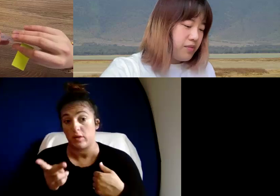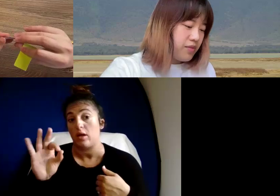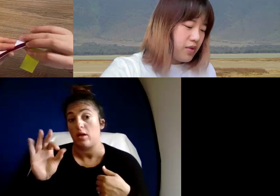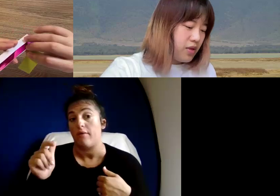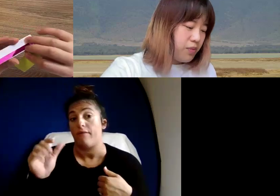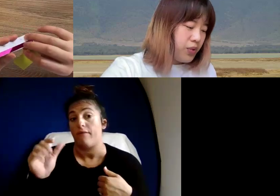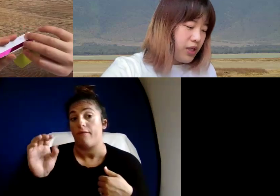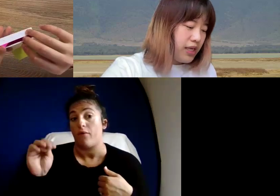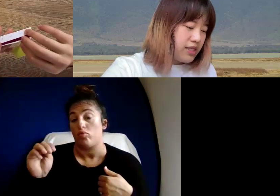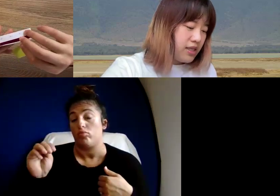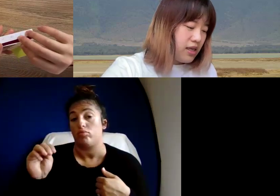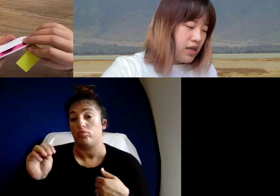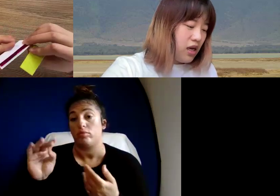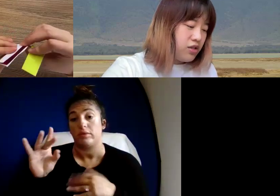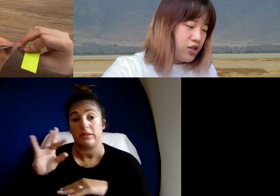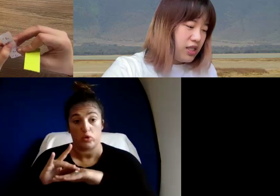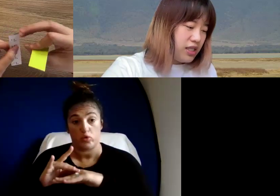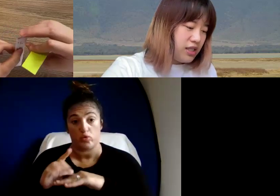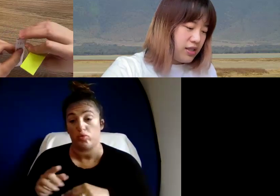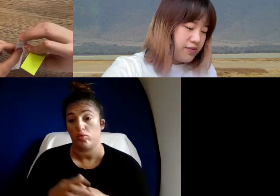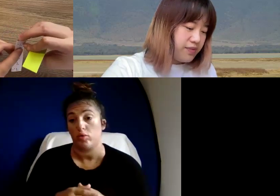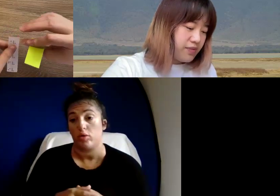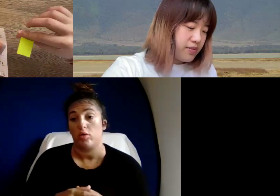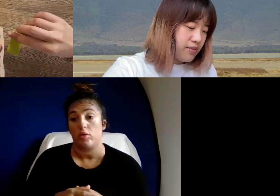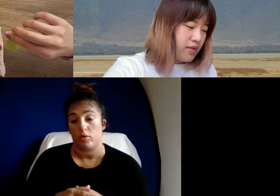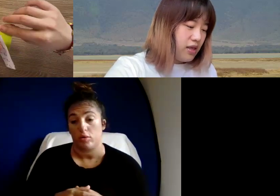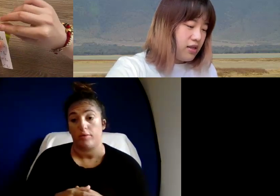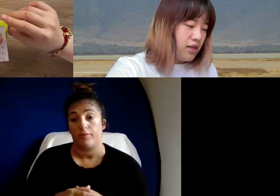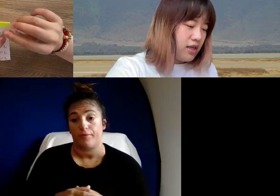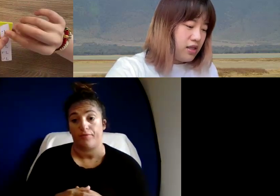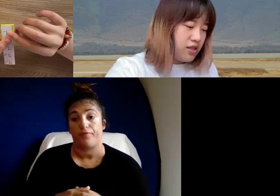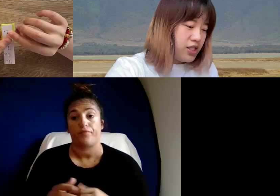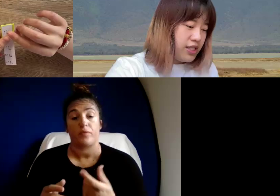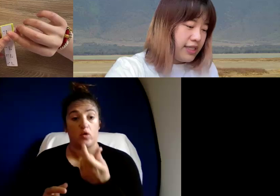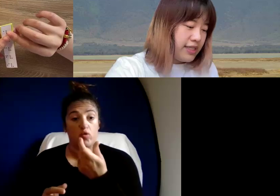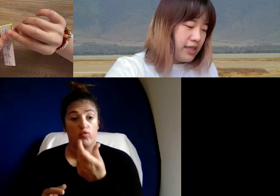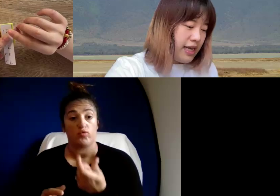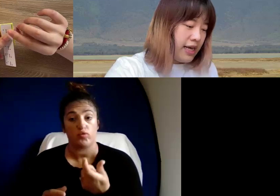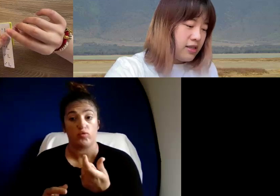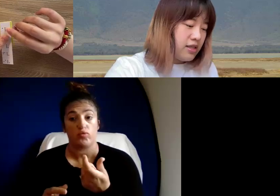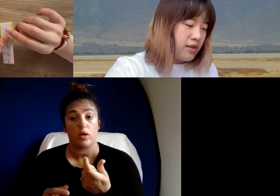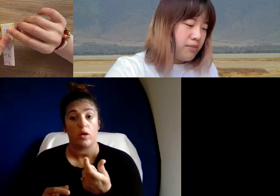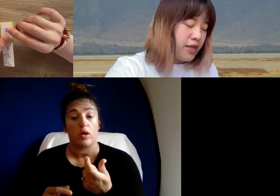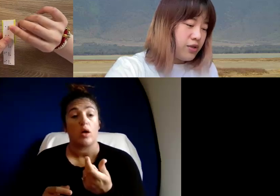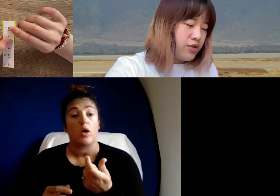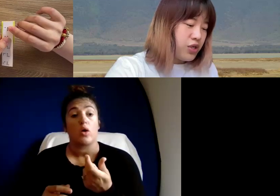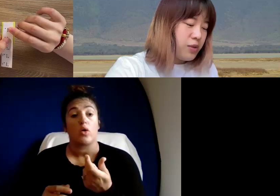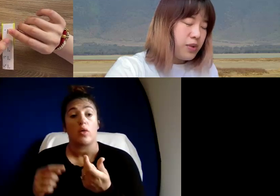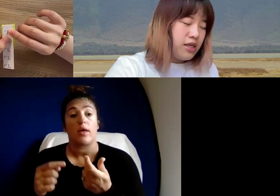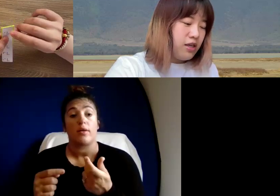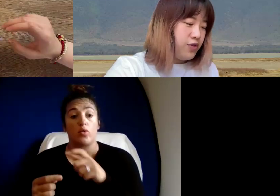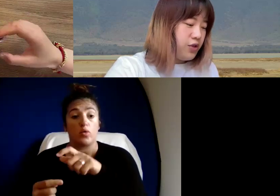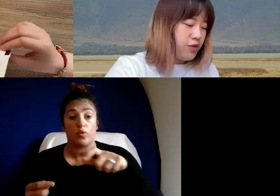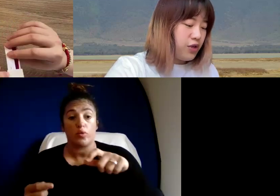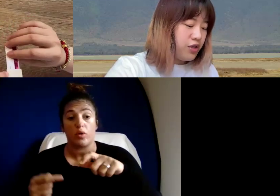can put it underneath the sheet and the metal